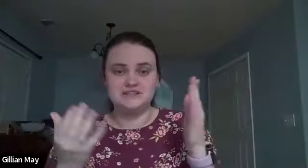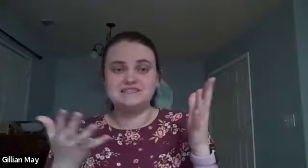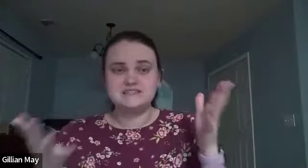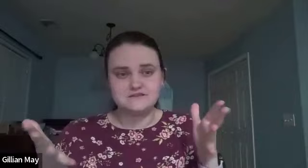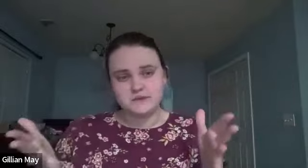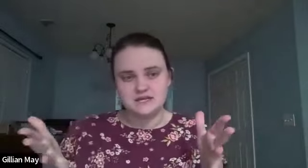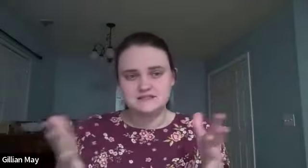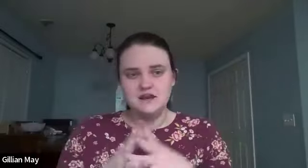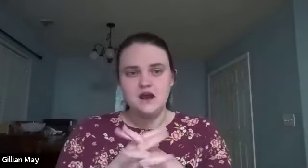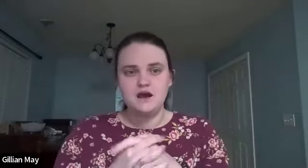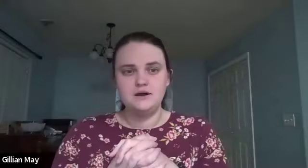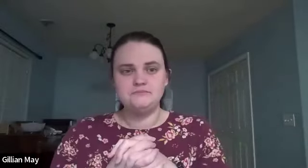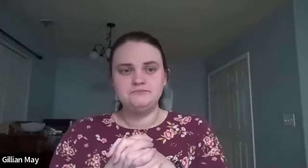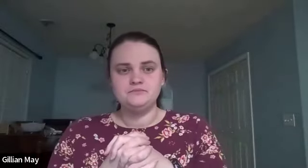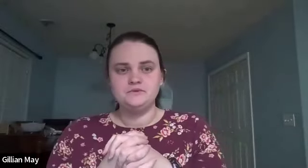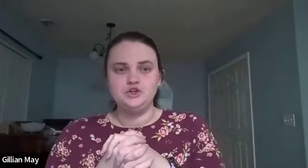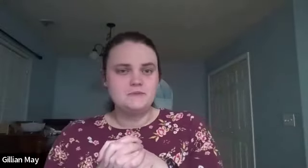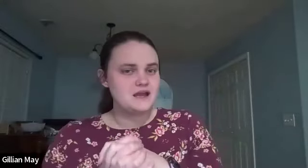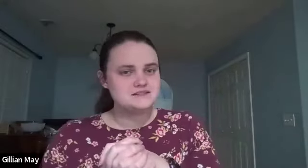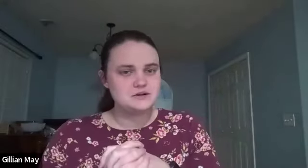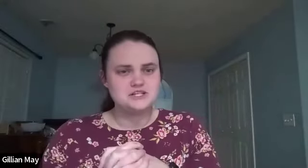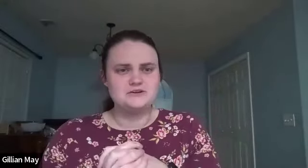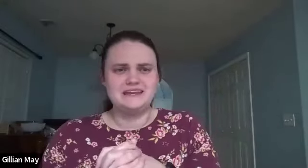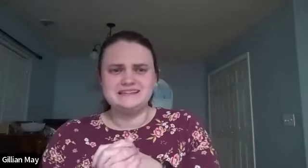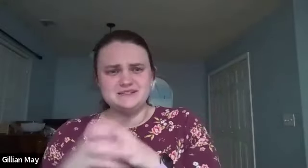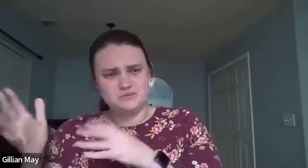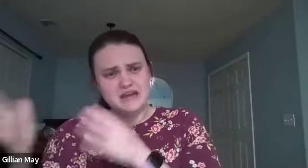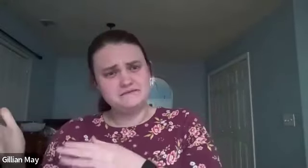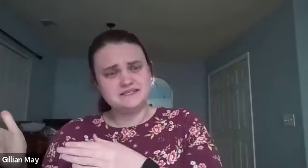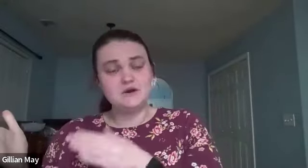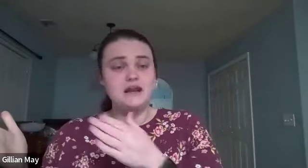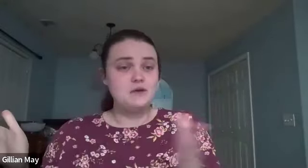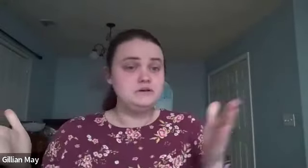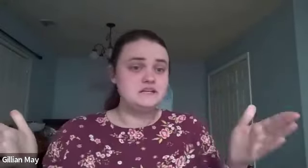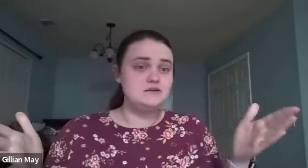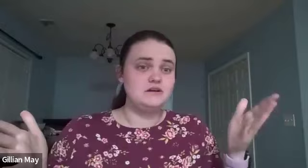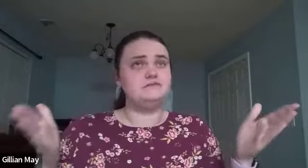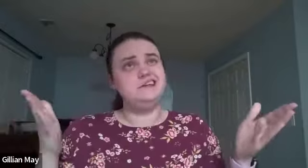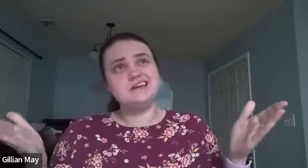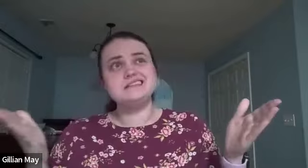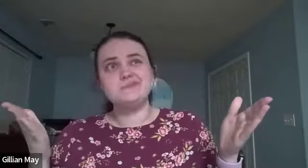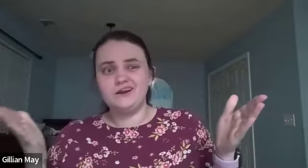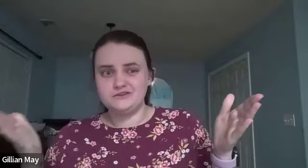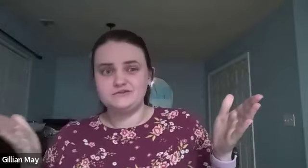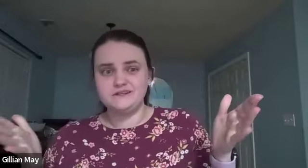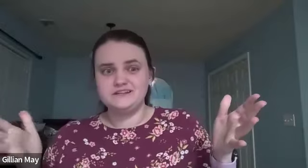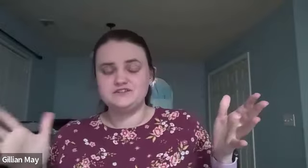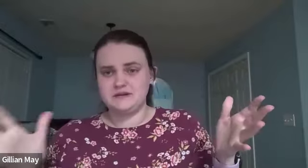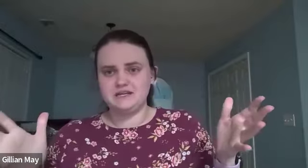this is a safe space. You may ask a question and you're like, would that offend someone? And I will tell you if yes, that might hurt their feelings or they might get